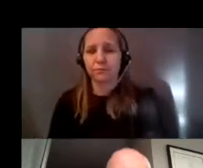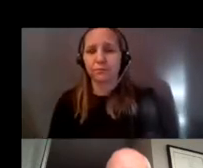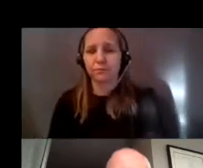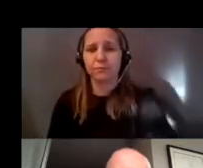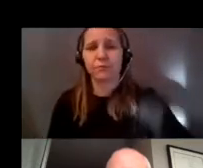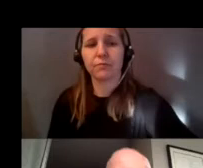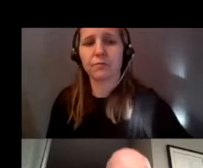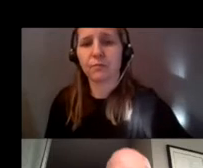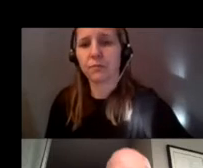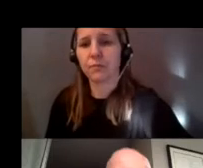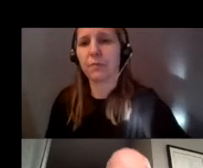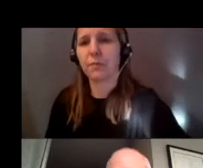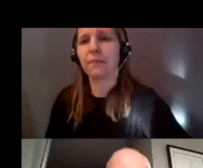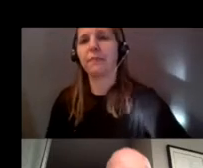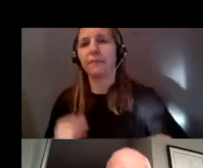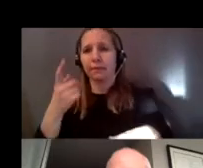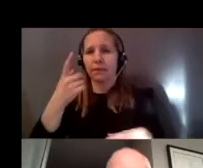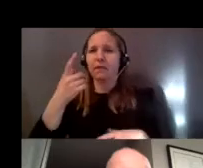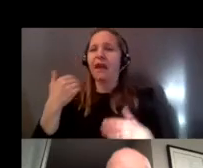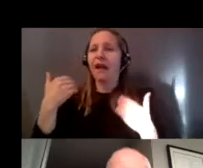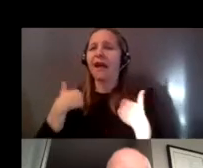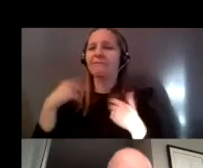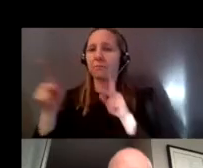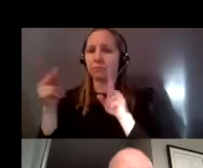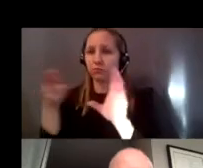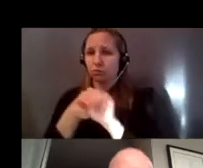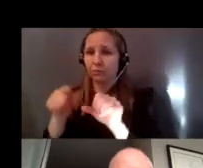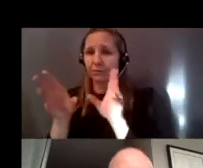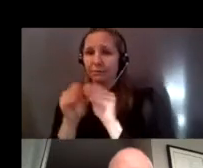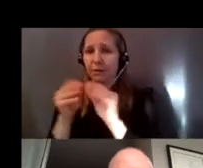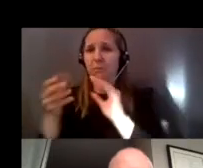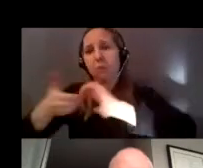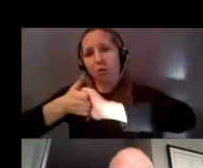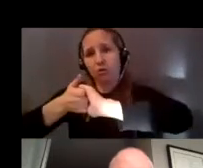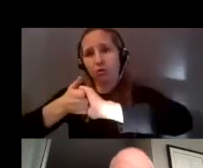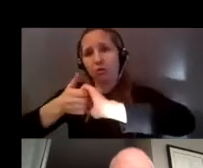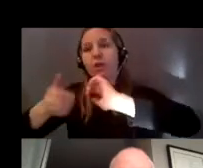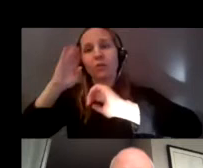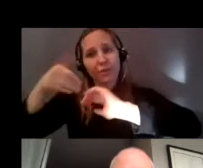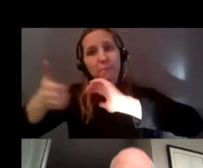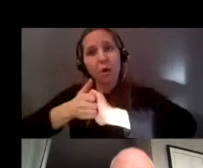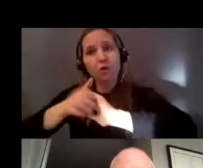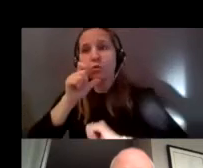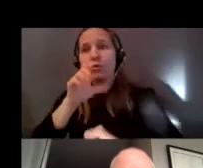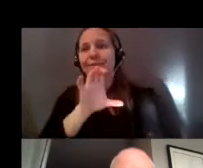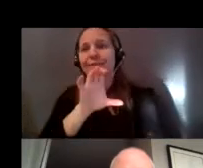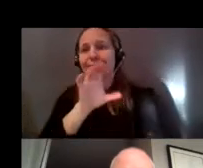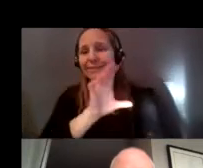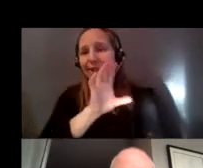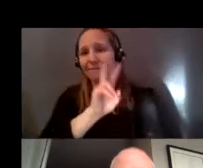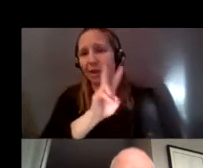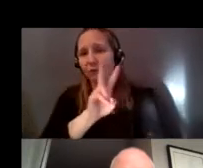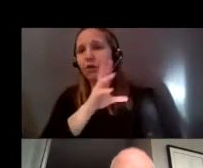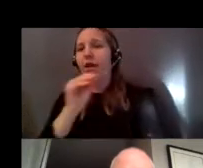We have partners today that Gil has already mentioned. I just want to emphasize again that this is a partnership between the City of Vancouver and the Vancouver Plan